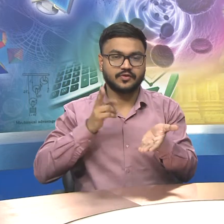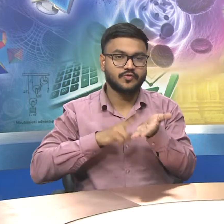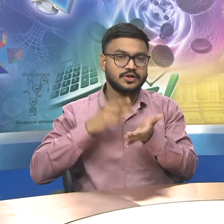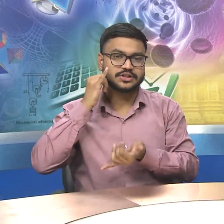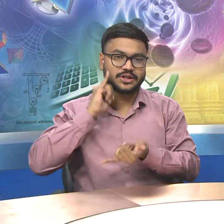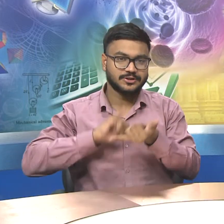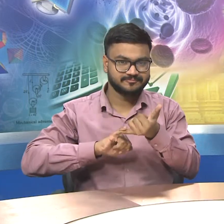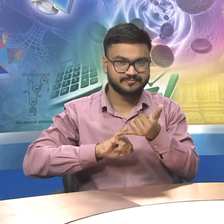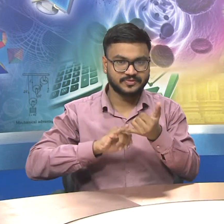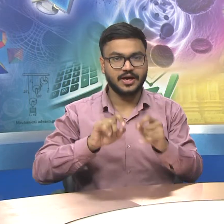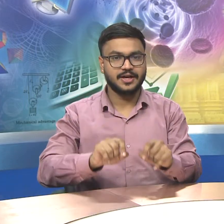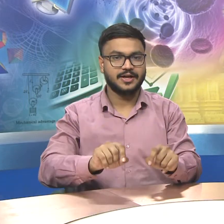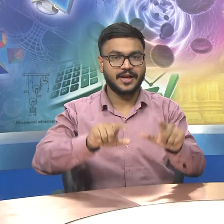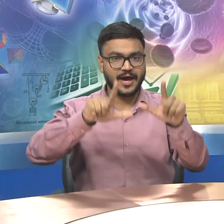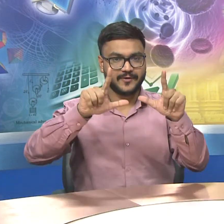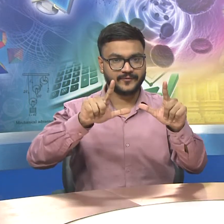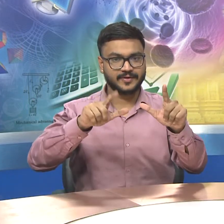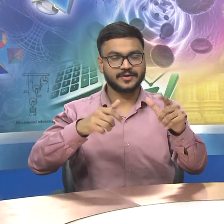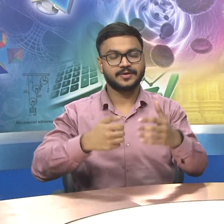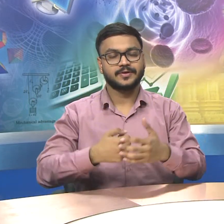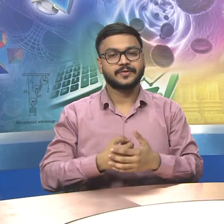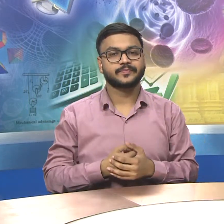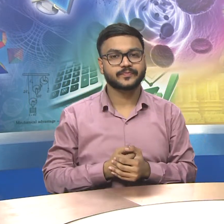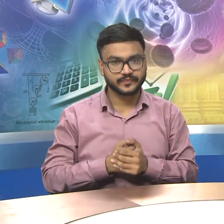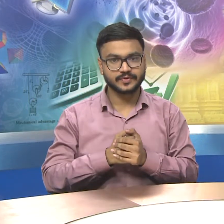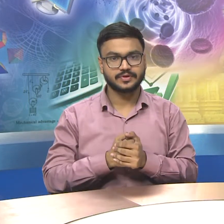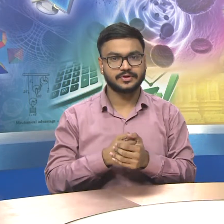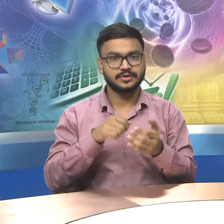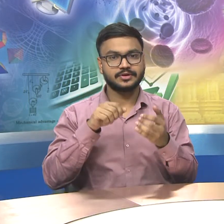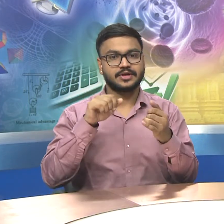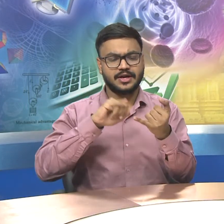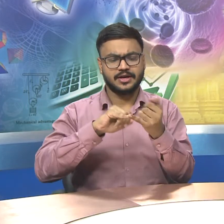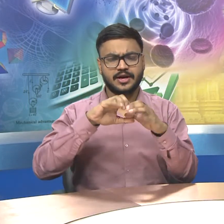Welcome to NIOS live classes.